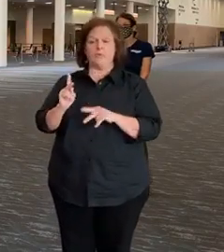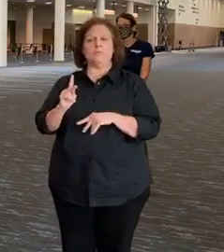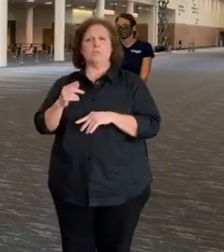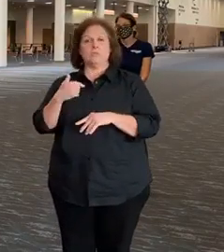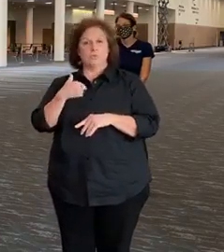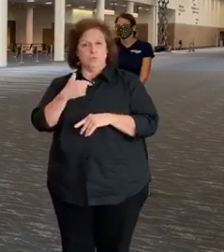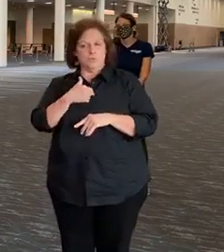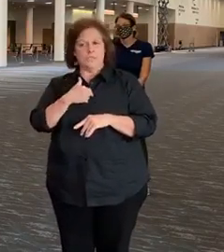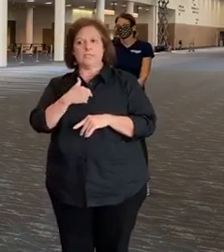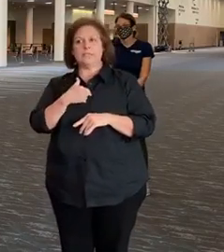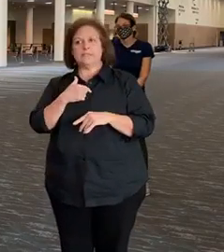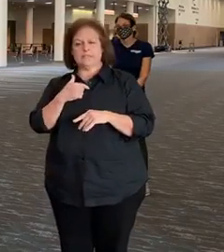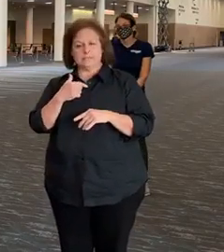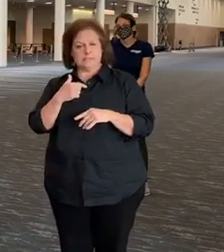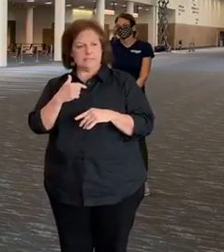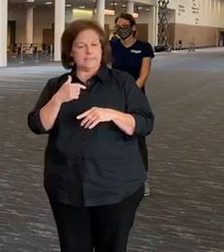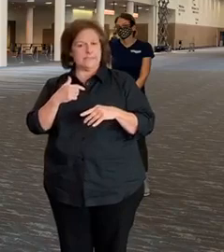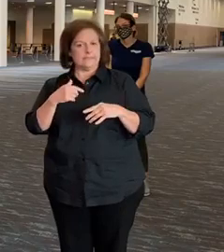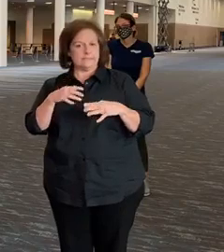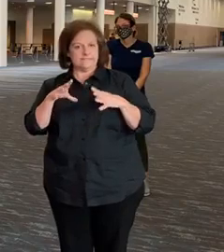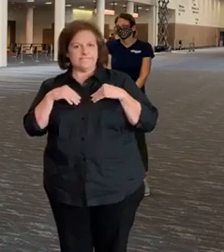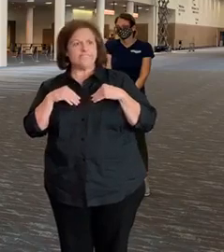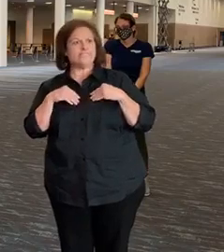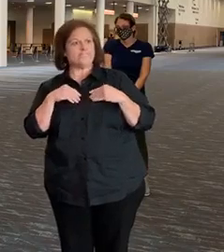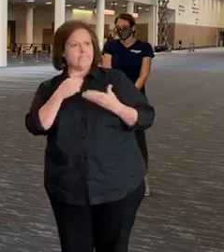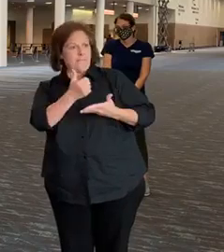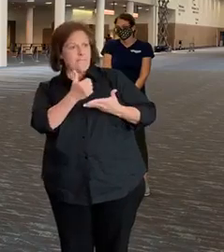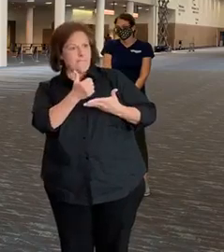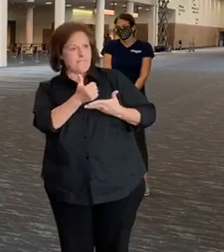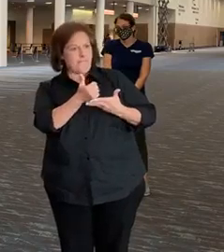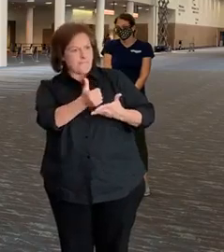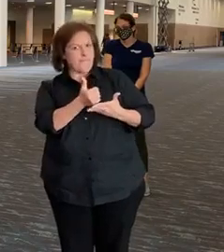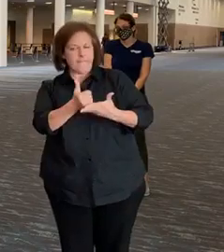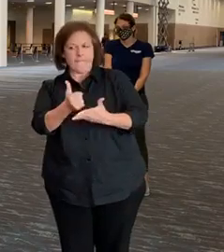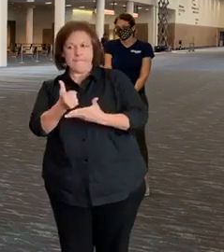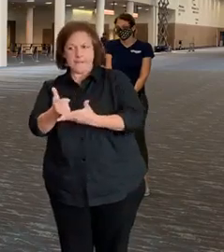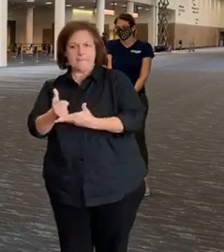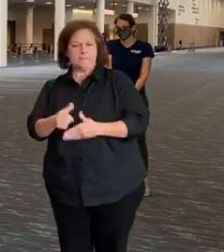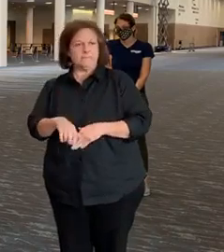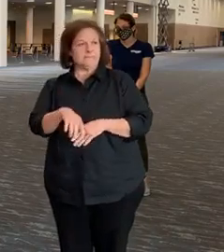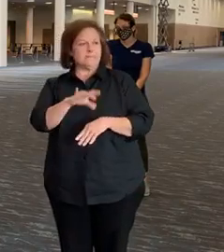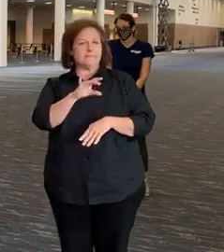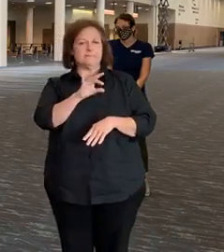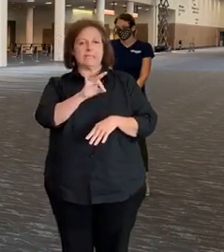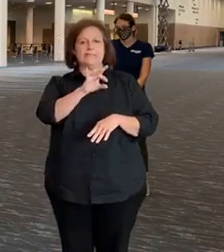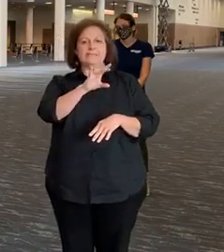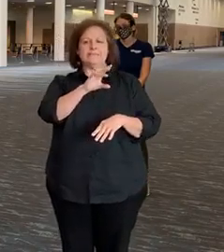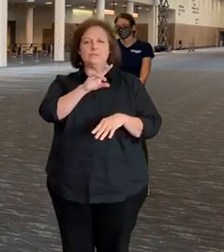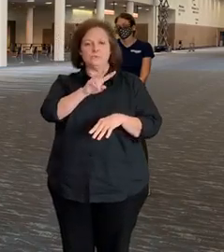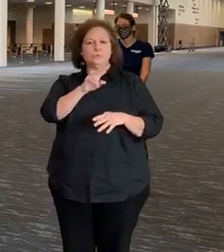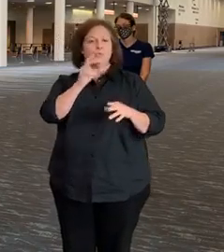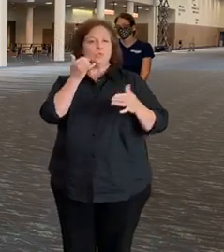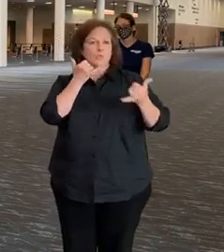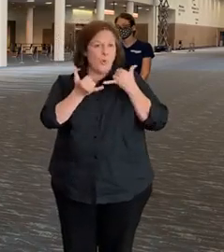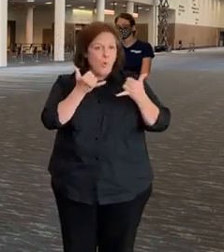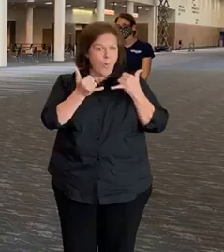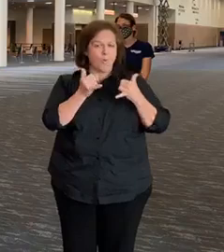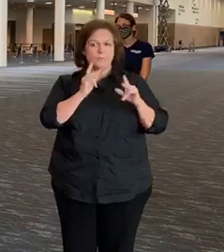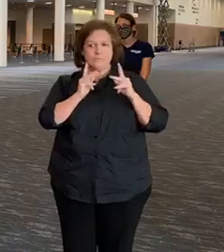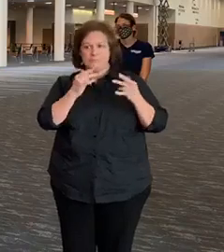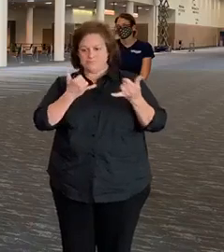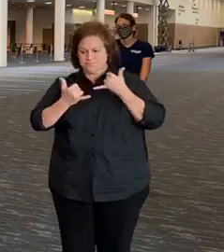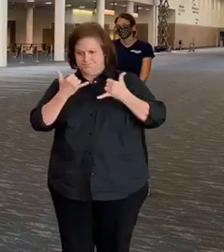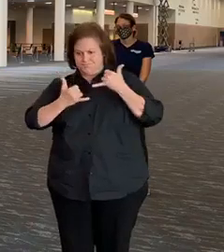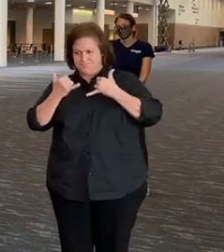been taking on a lot of this as a city with our EMS crews, up to 72, 80 calls over the last few days. And we want to make sure